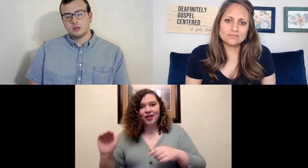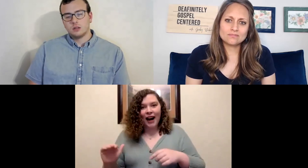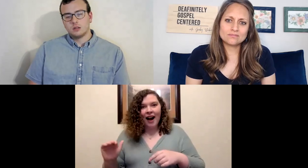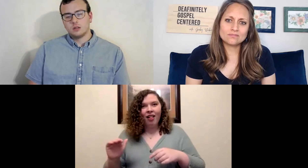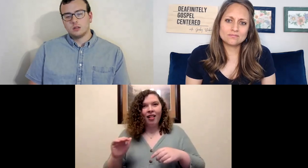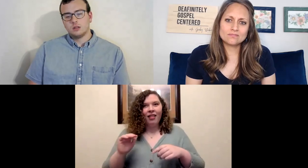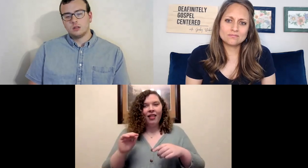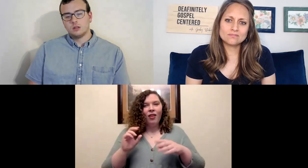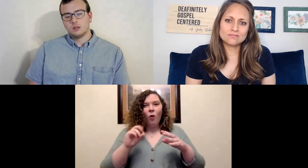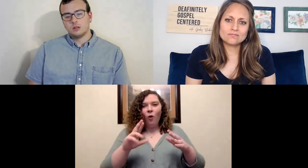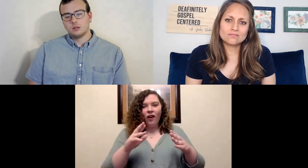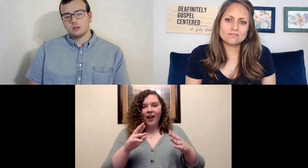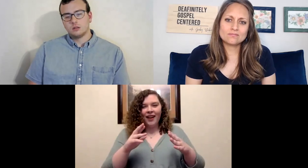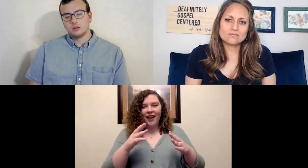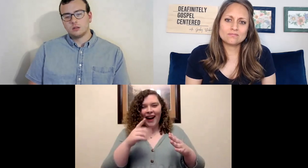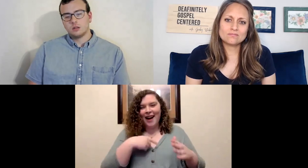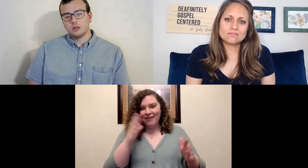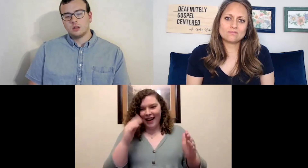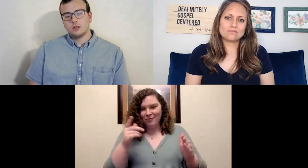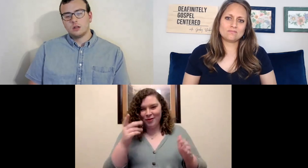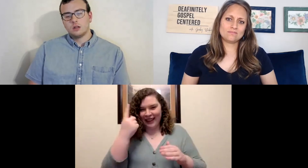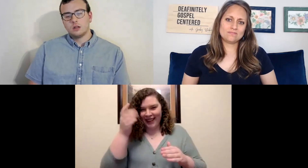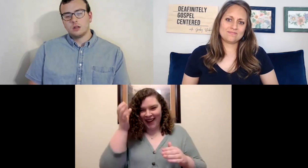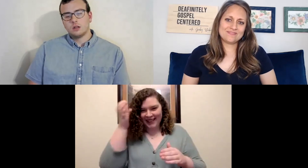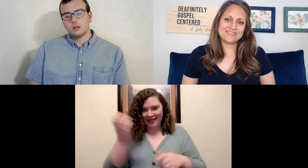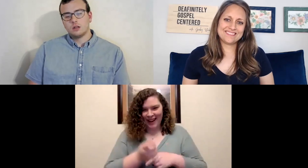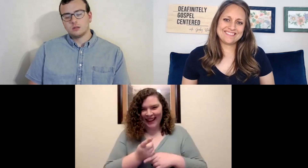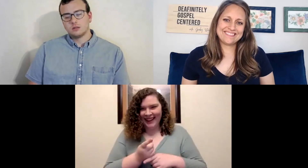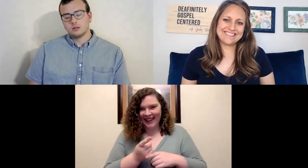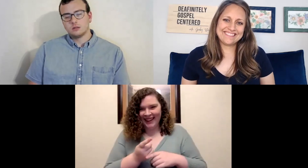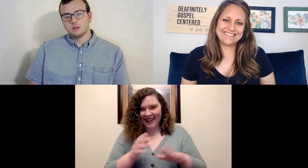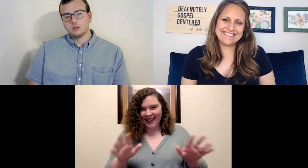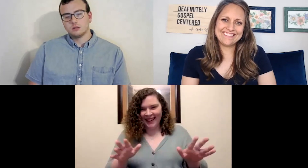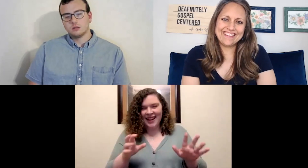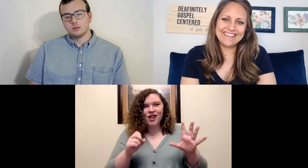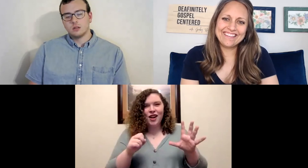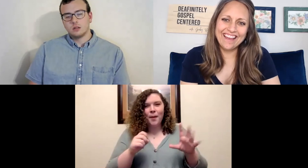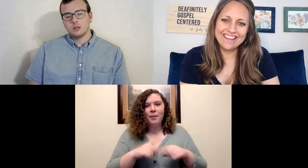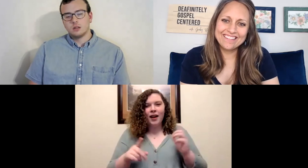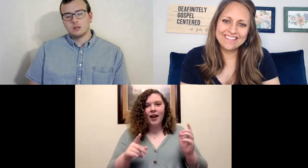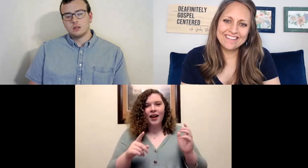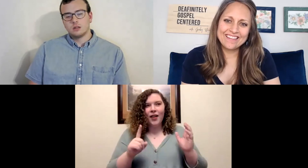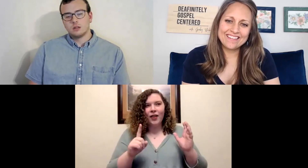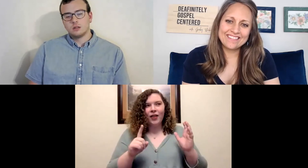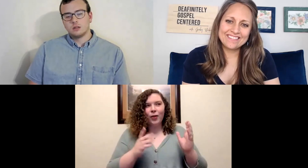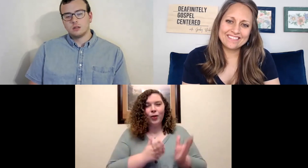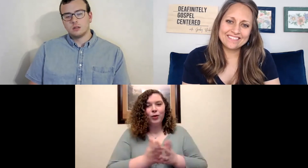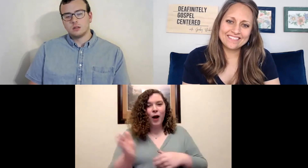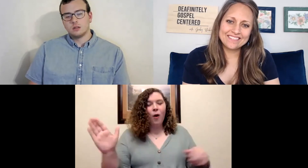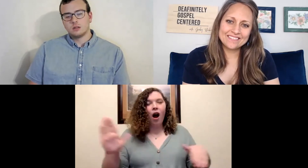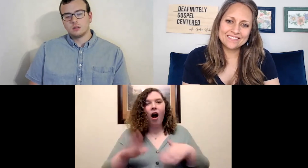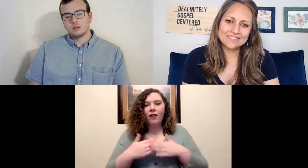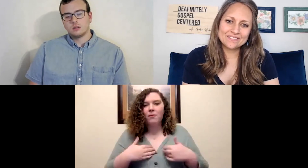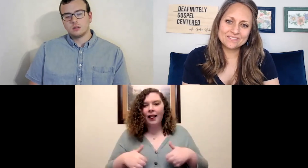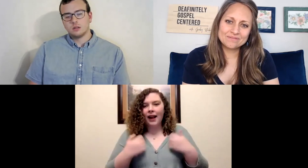my children won't know me as a child either. Or, you understand what I'm saying, right? I'm